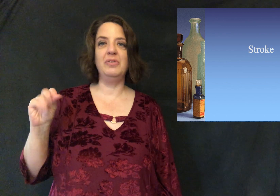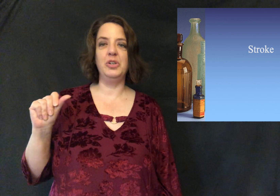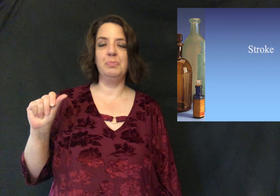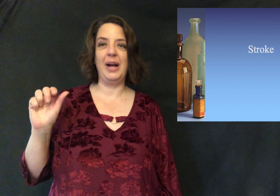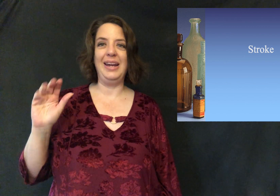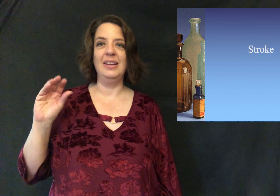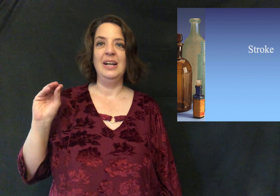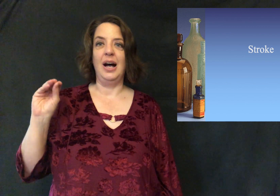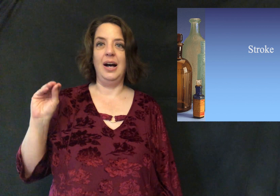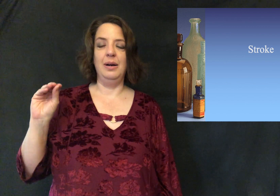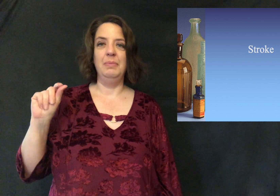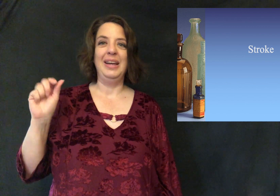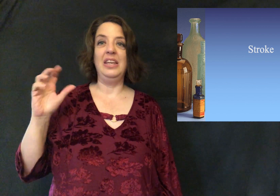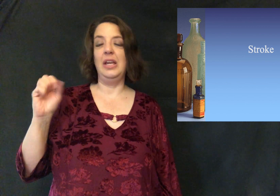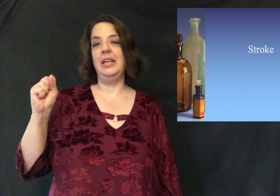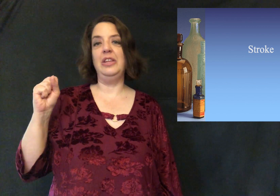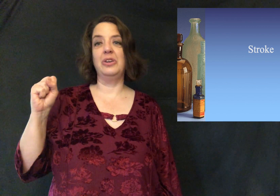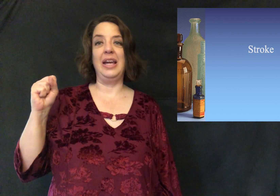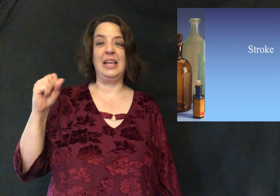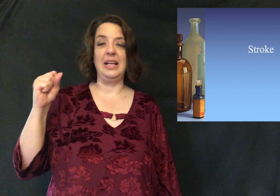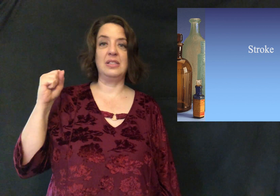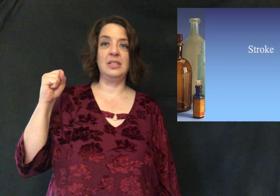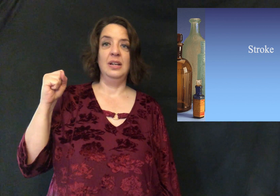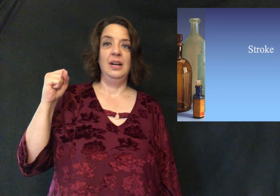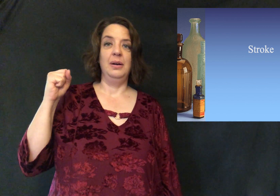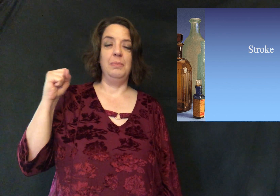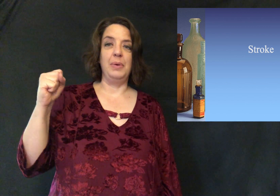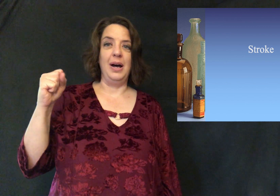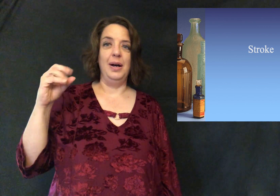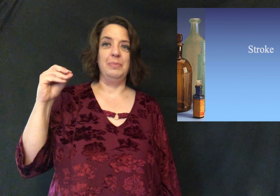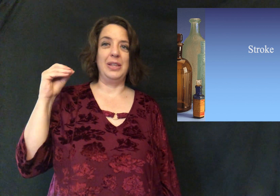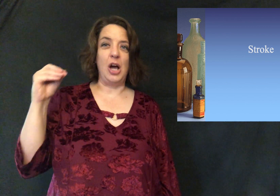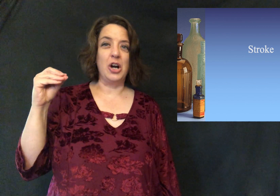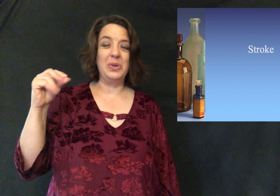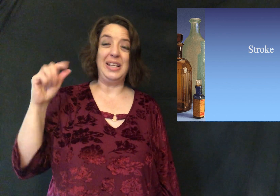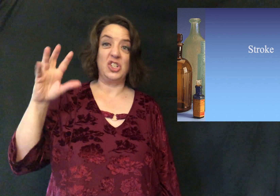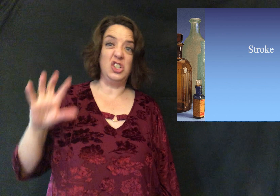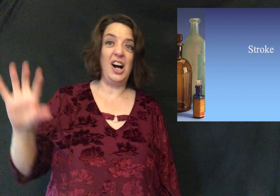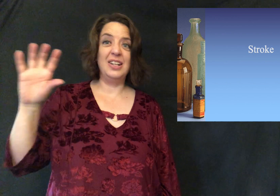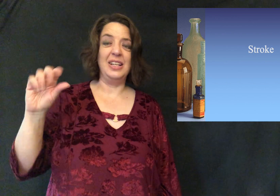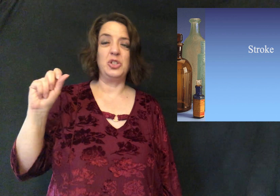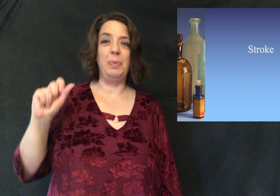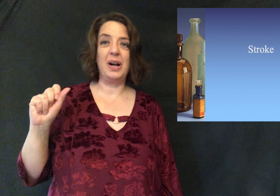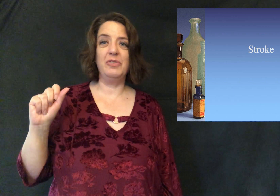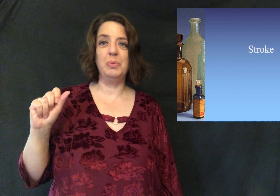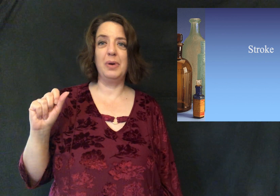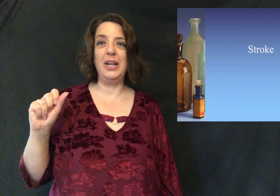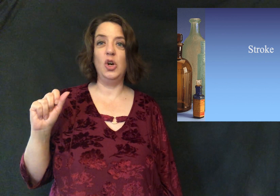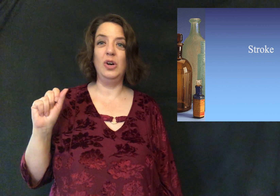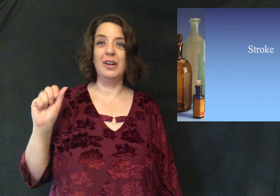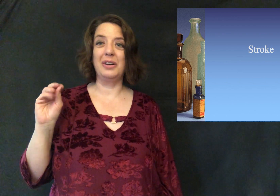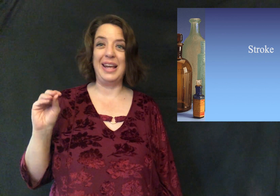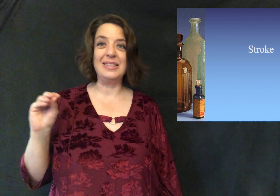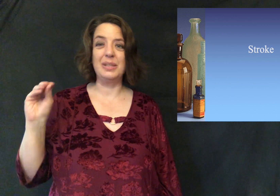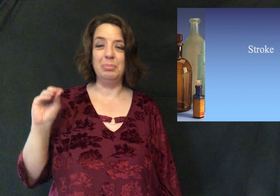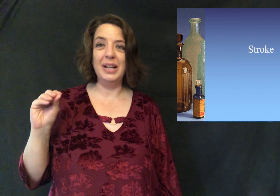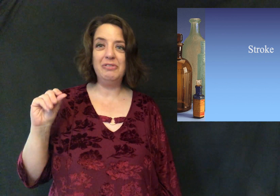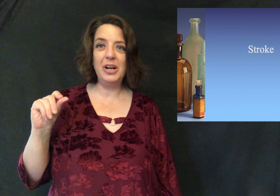your brain, either it gets, the artery gets clogged, and so part of your brain no longer gets the blood flow that